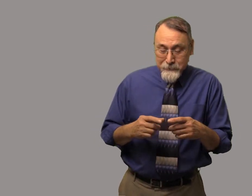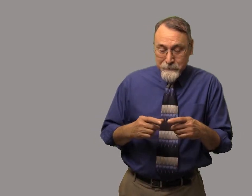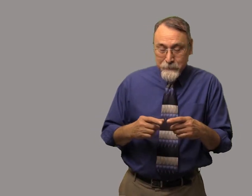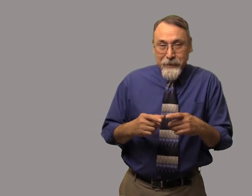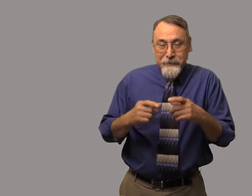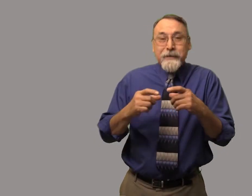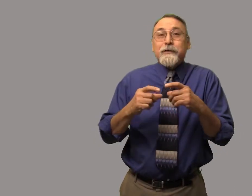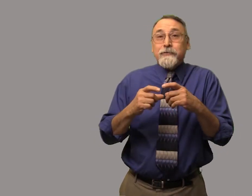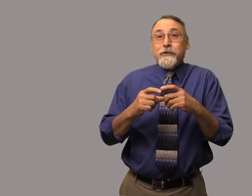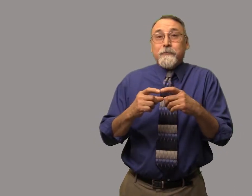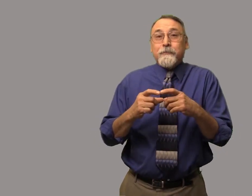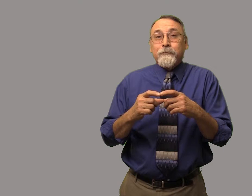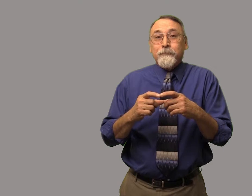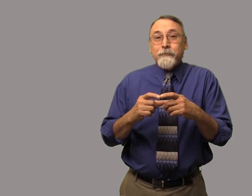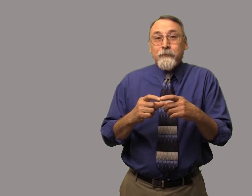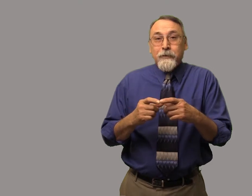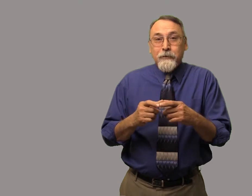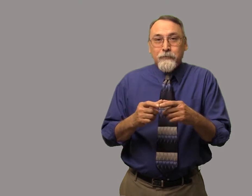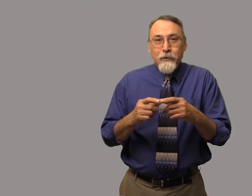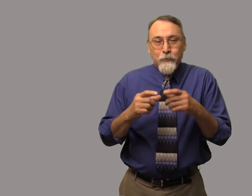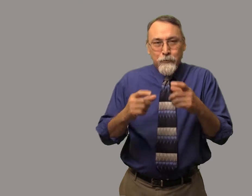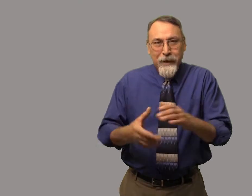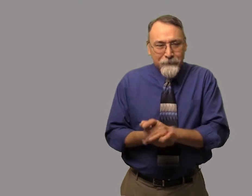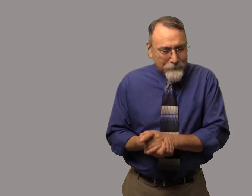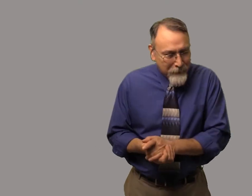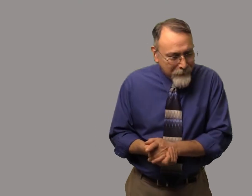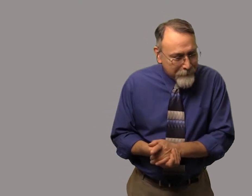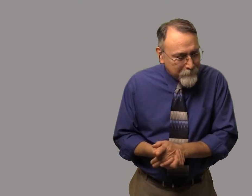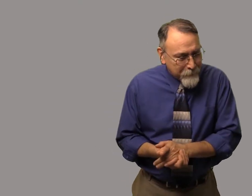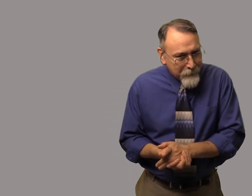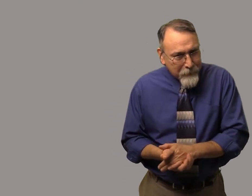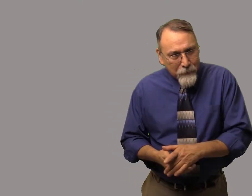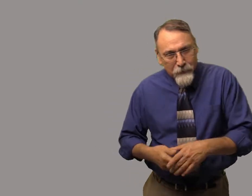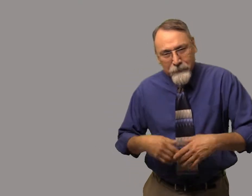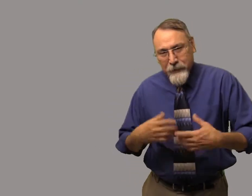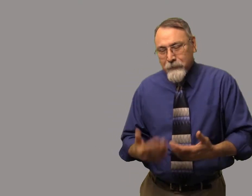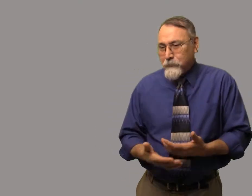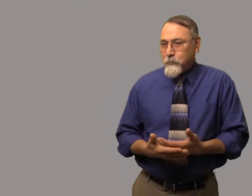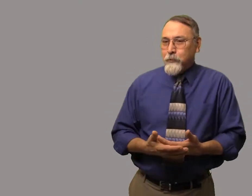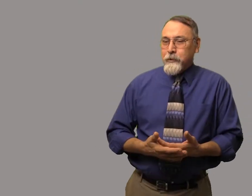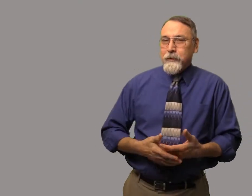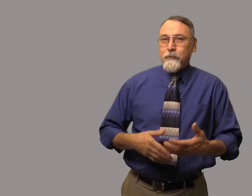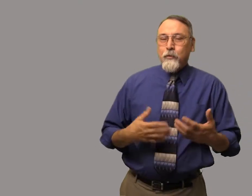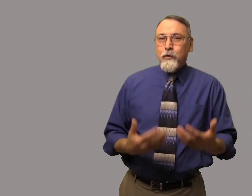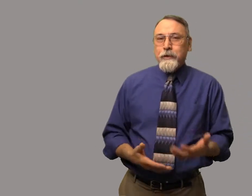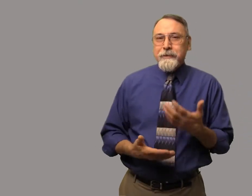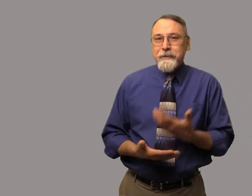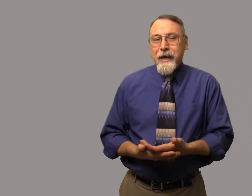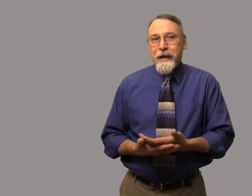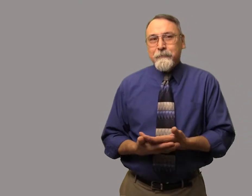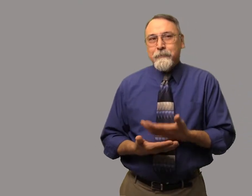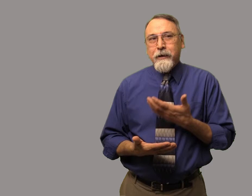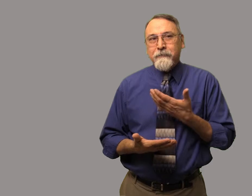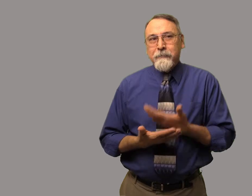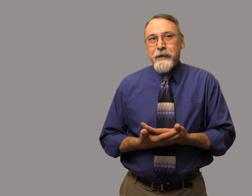mechanisms than we had 10 years ago. So that said, that gets to the point of what type of